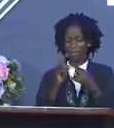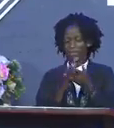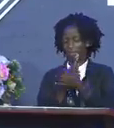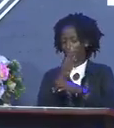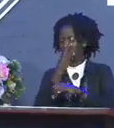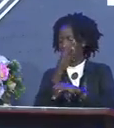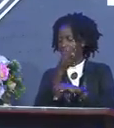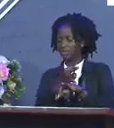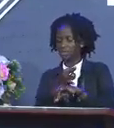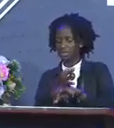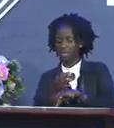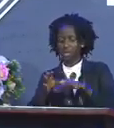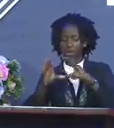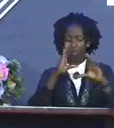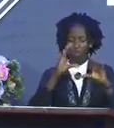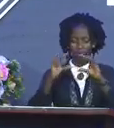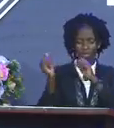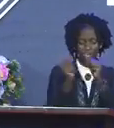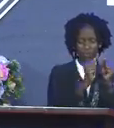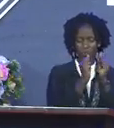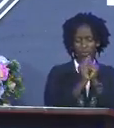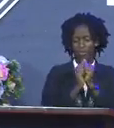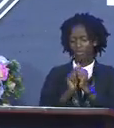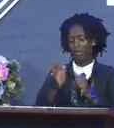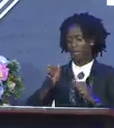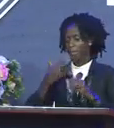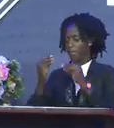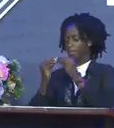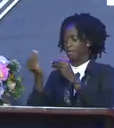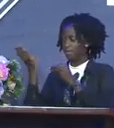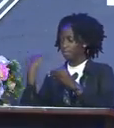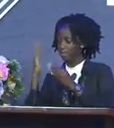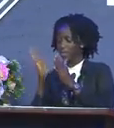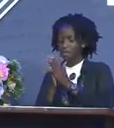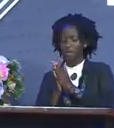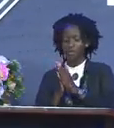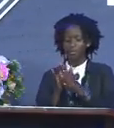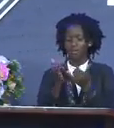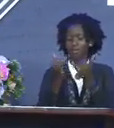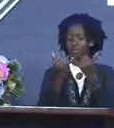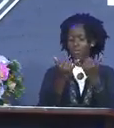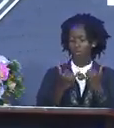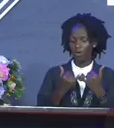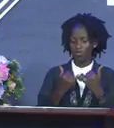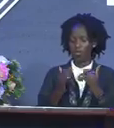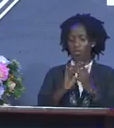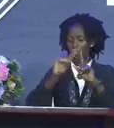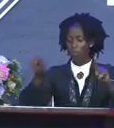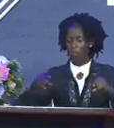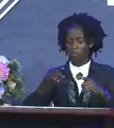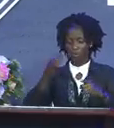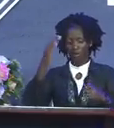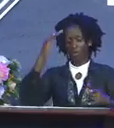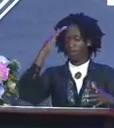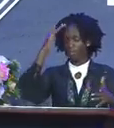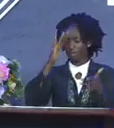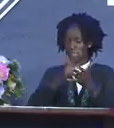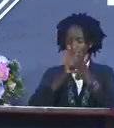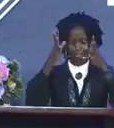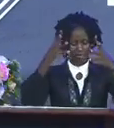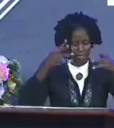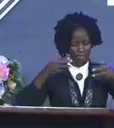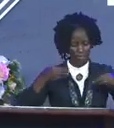oluvannyuma lw'okwogeraganya ne Muganzi ne twogera ne mukyala kwe gaafena ne tukkiriziganya ne